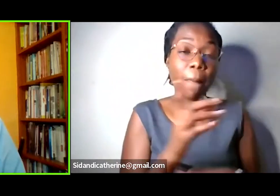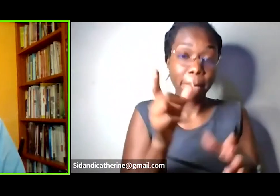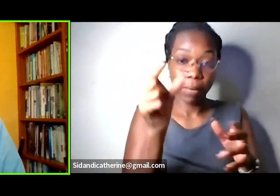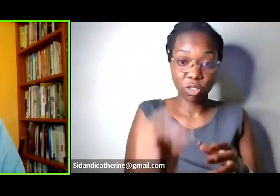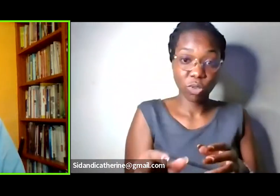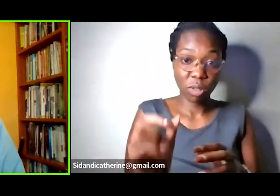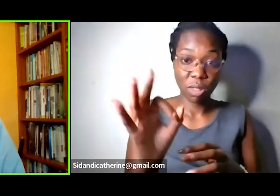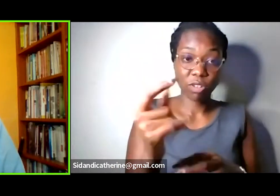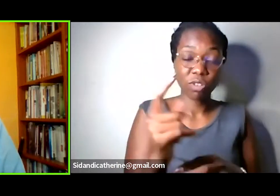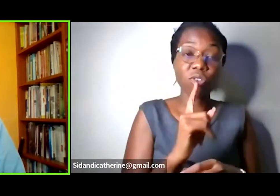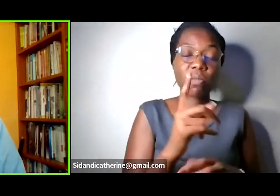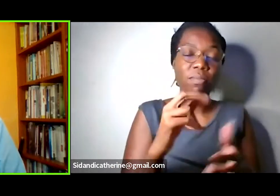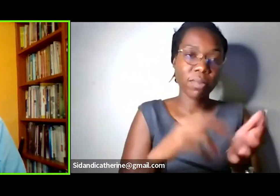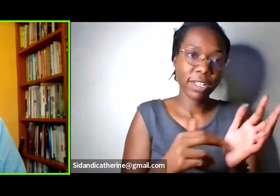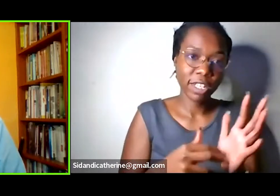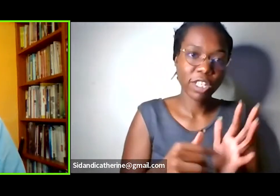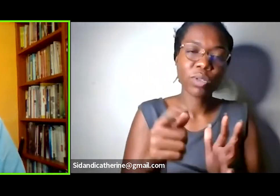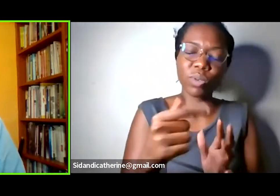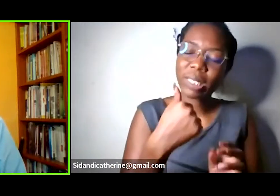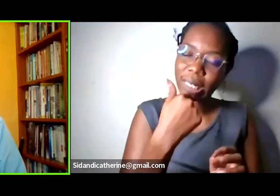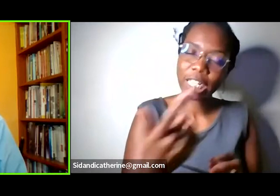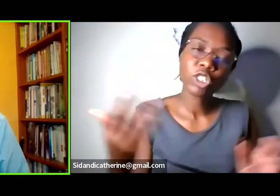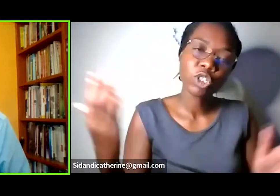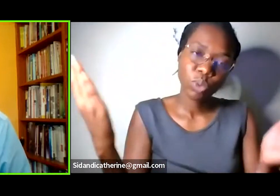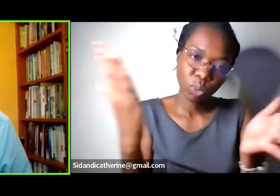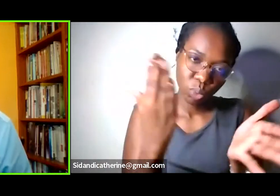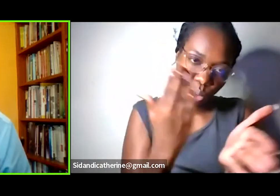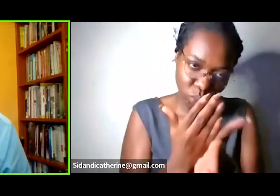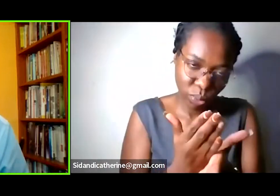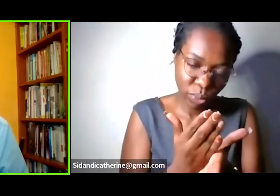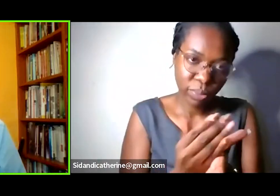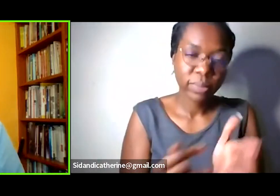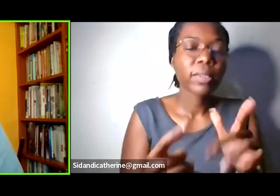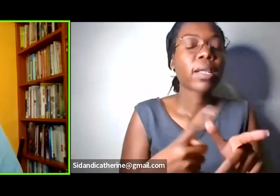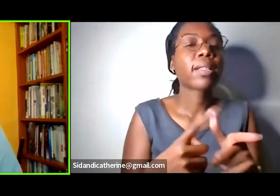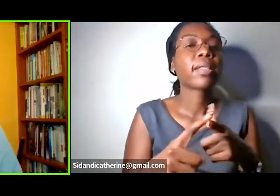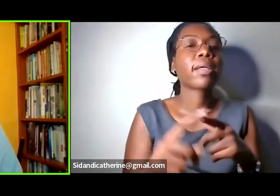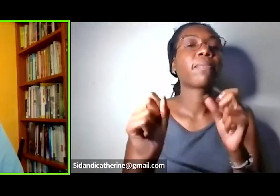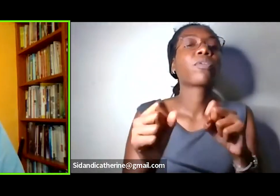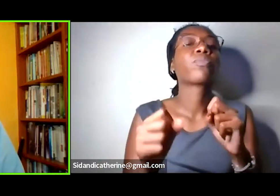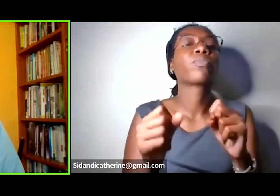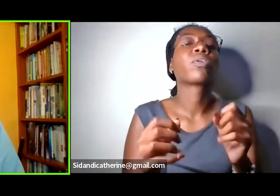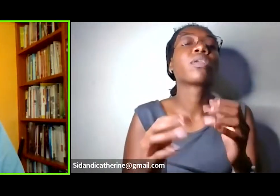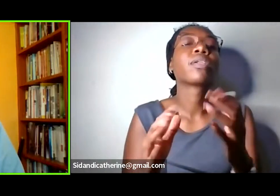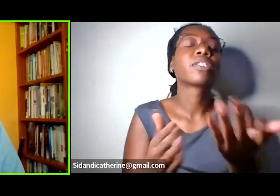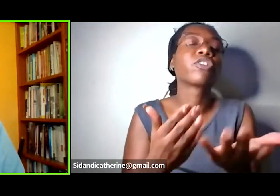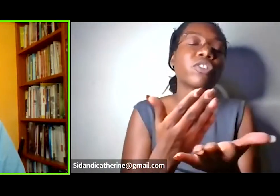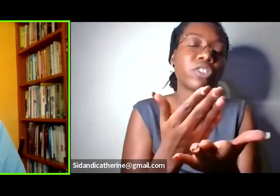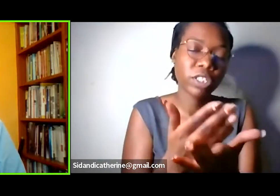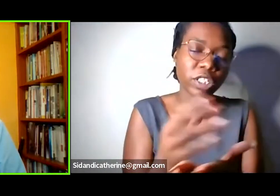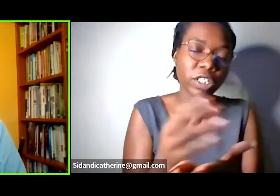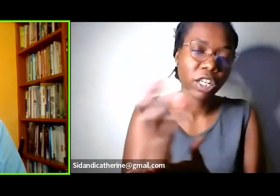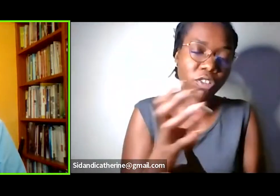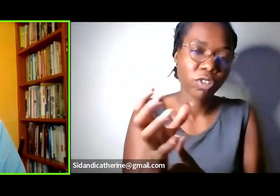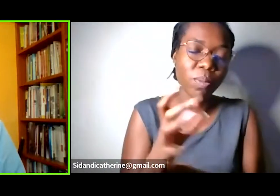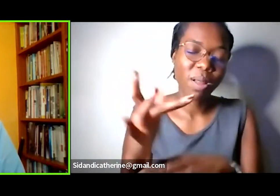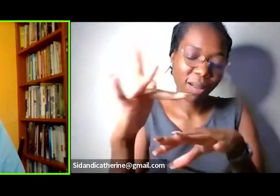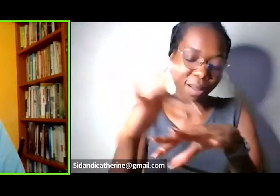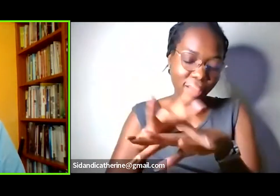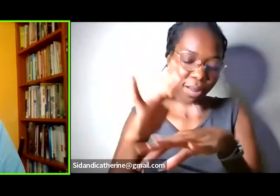the offers you put on the table. If this was a case of dropping the mic, I